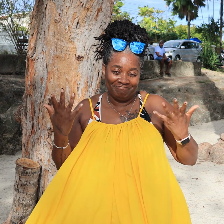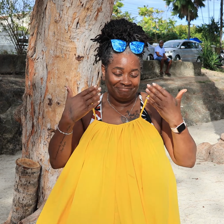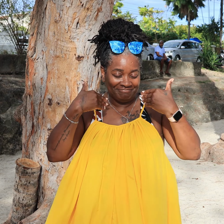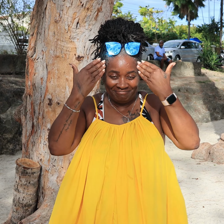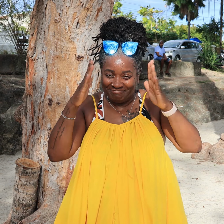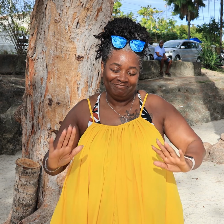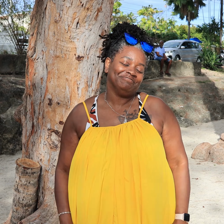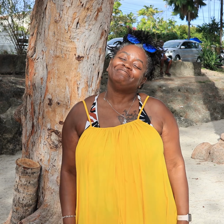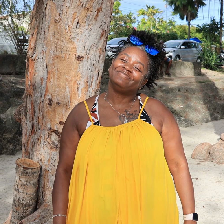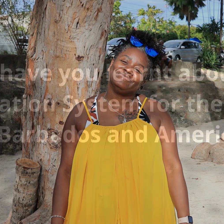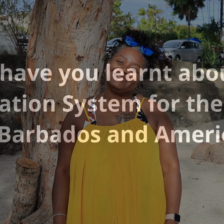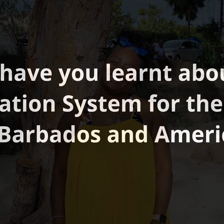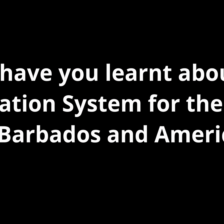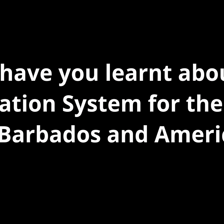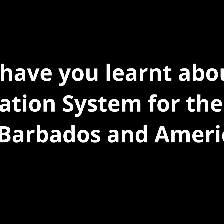don't know.